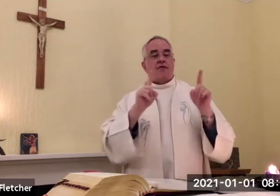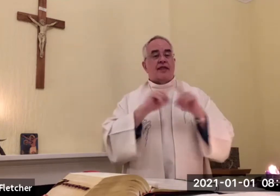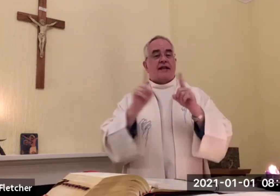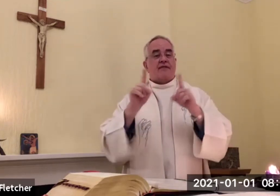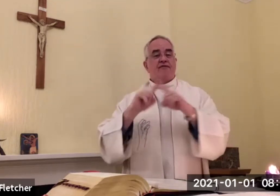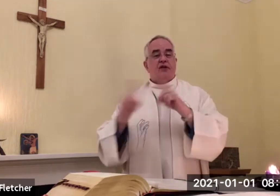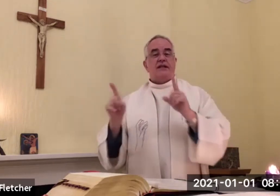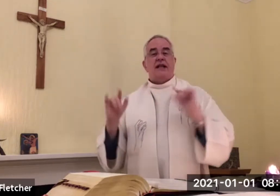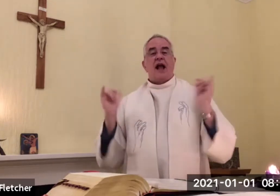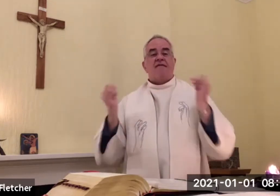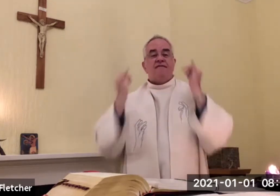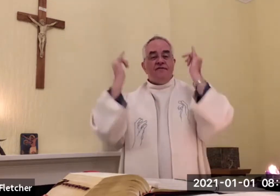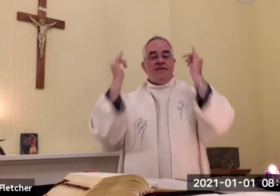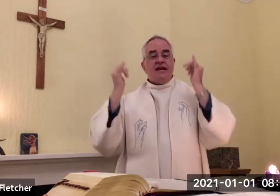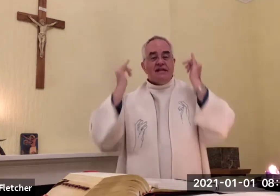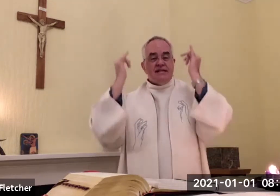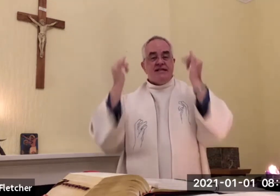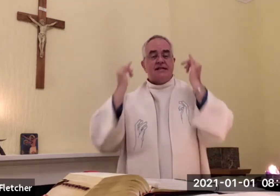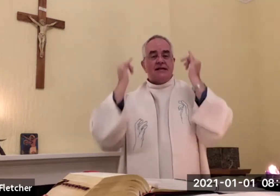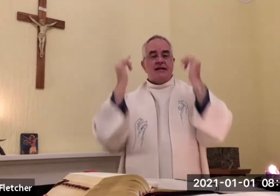the different fish.